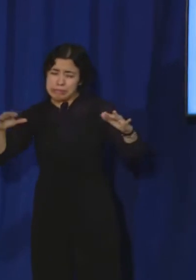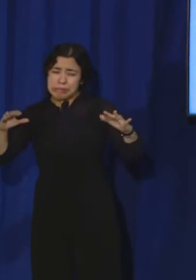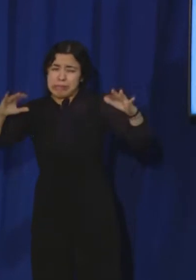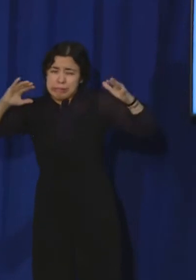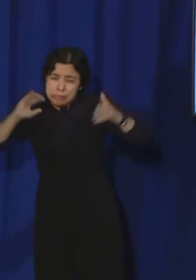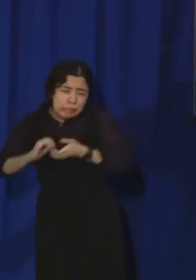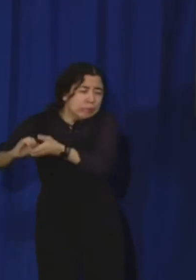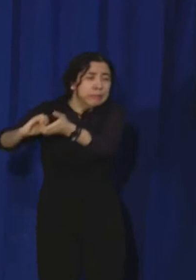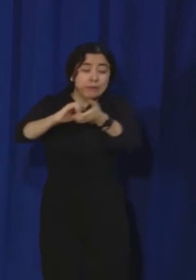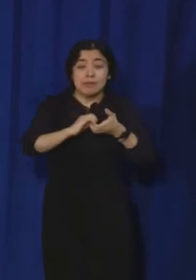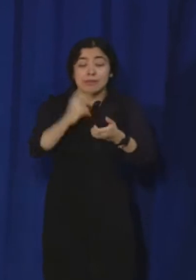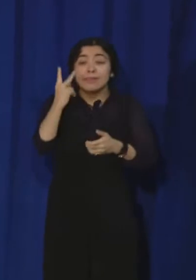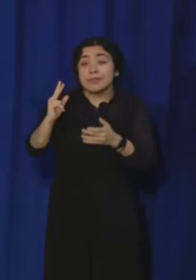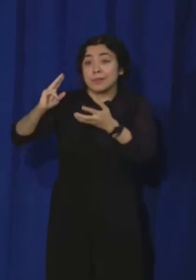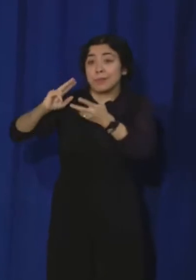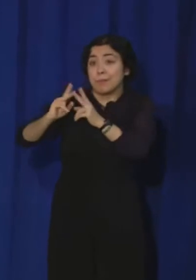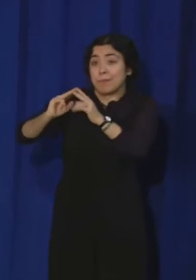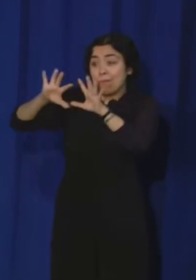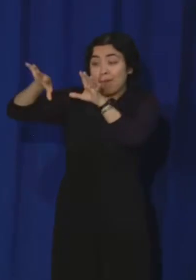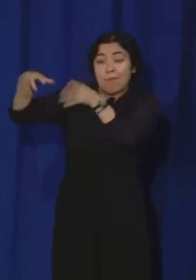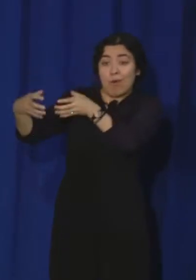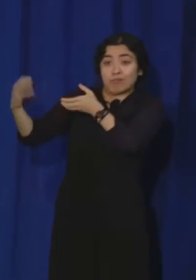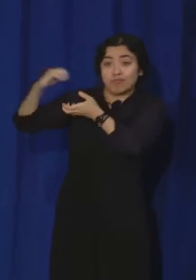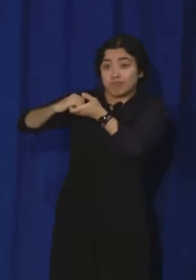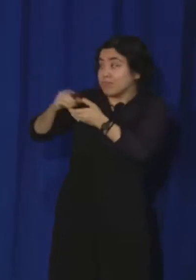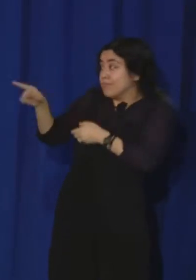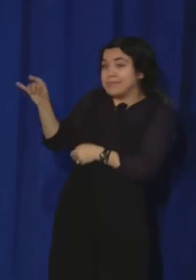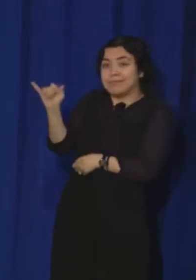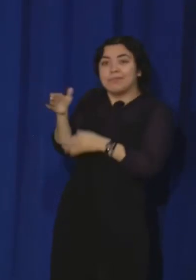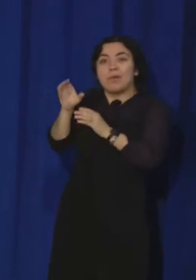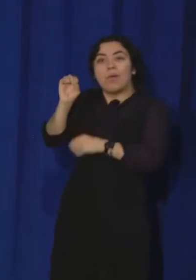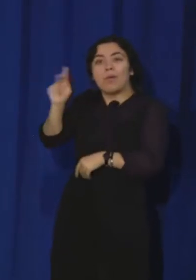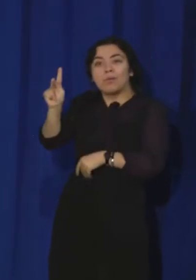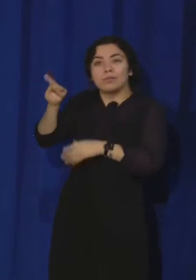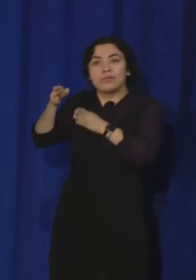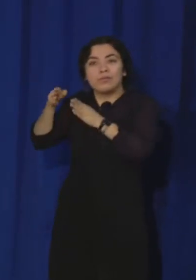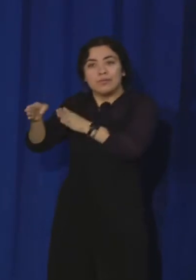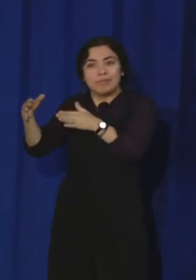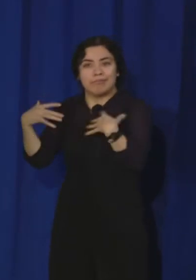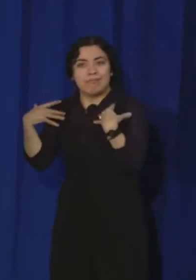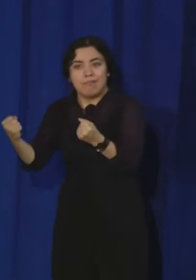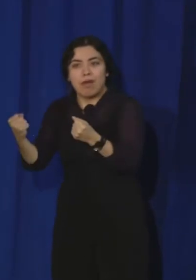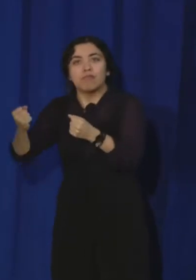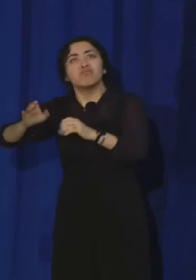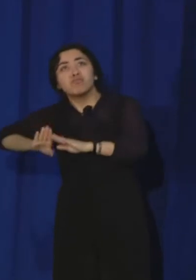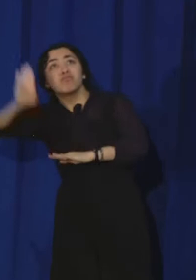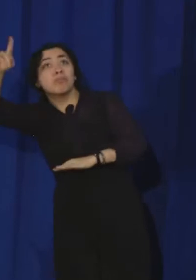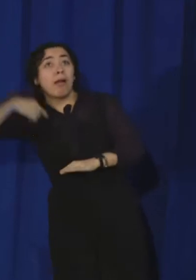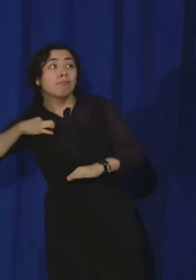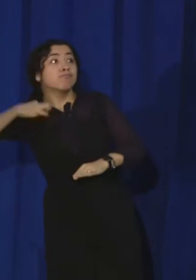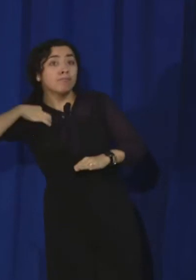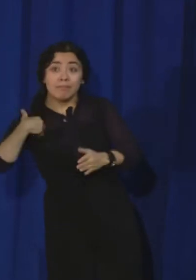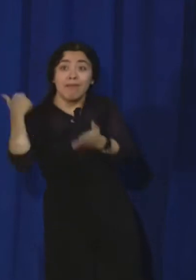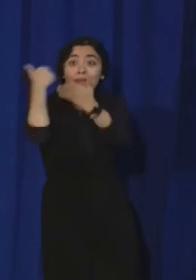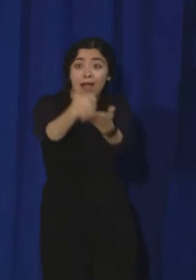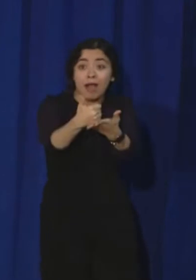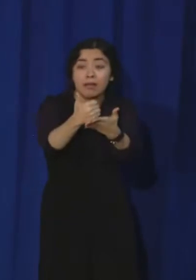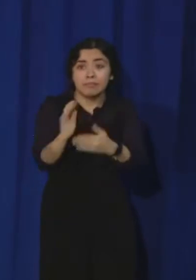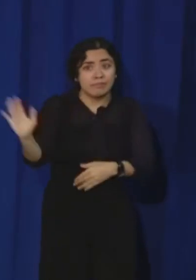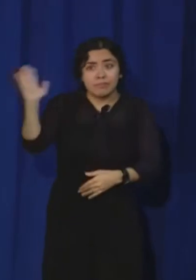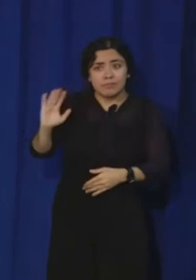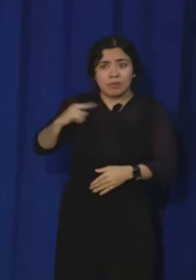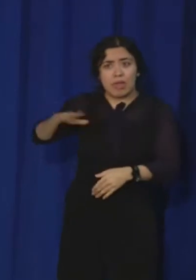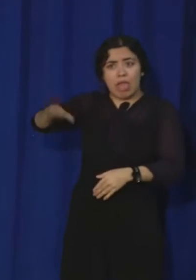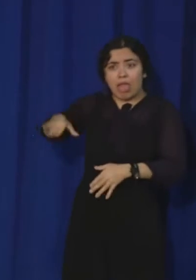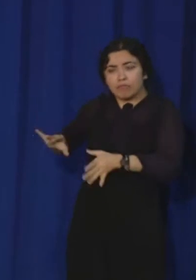partners like Oak Street Health raise their hand. These are not healthcare providers that they had a prior affiliation with, but